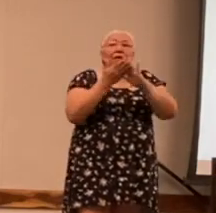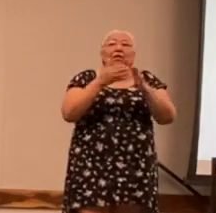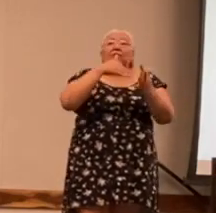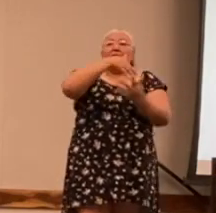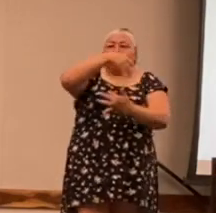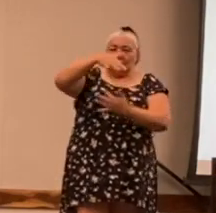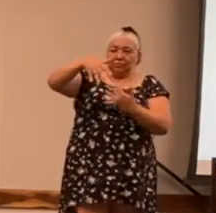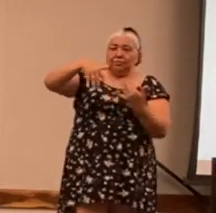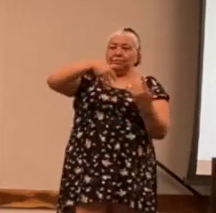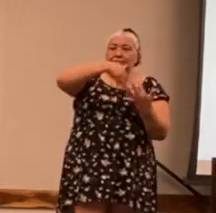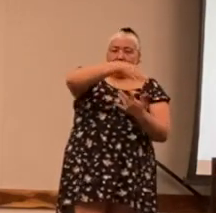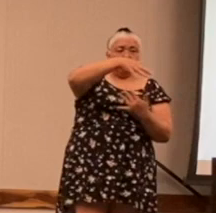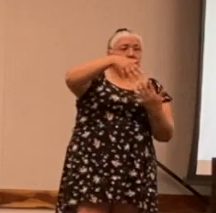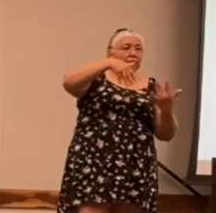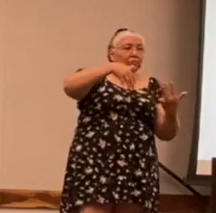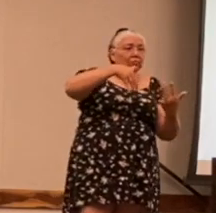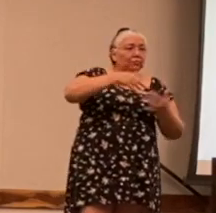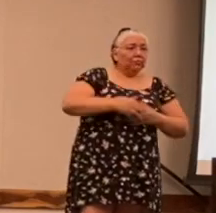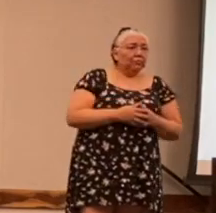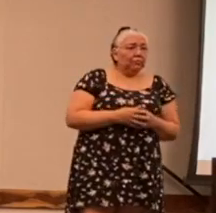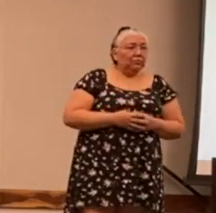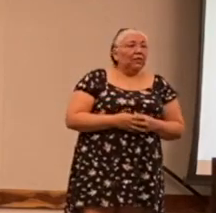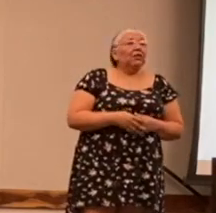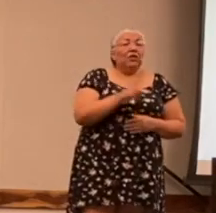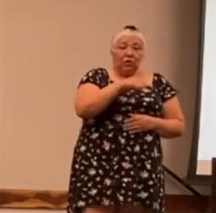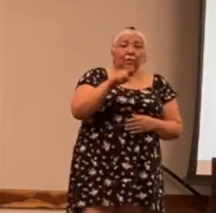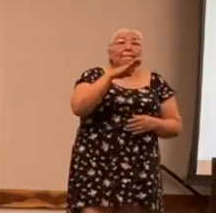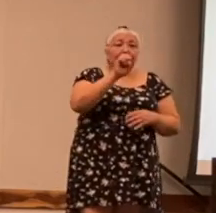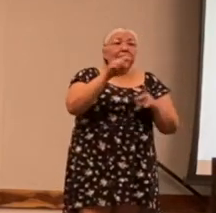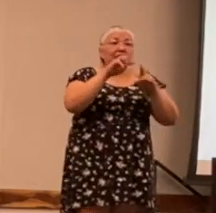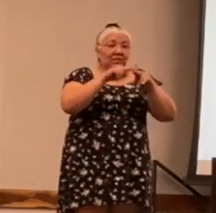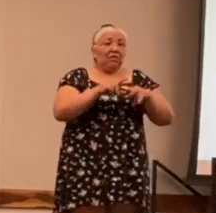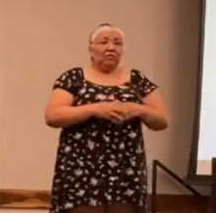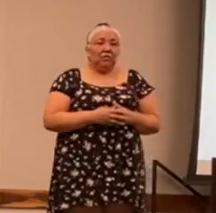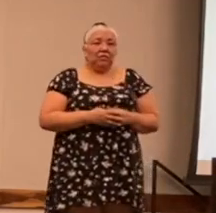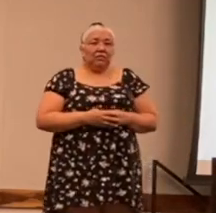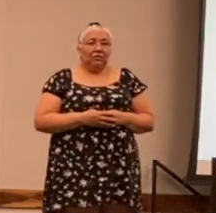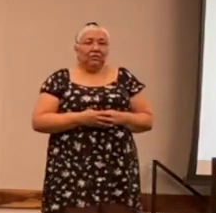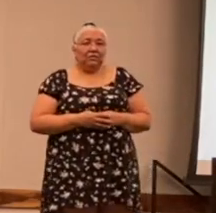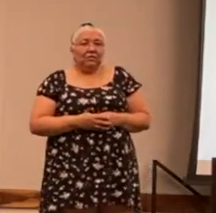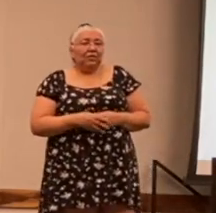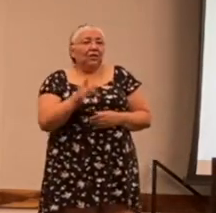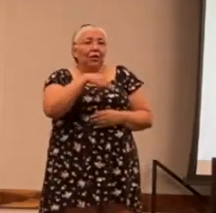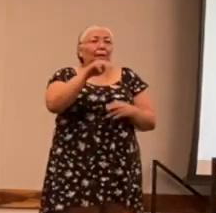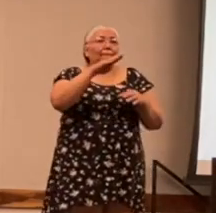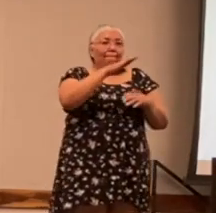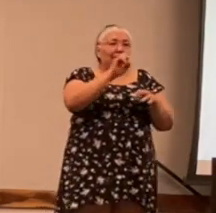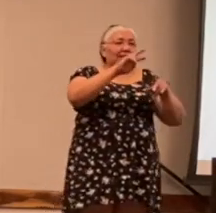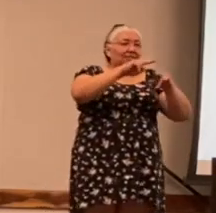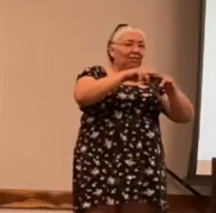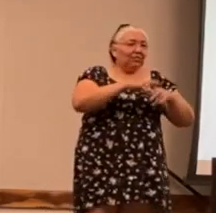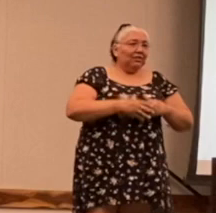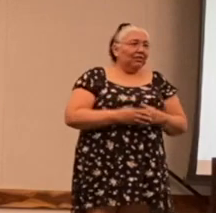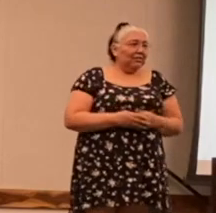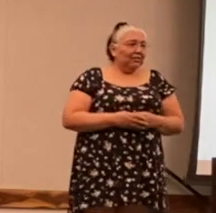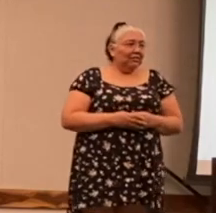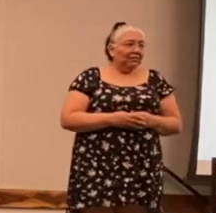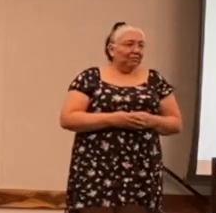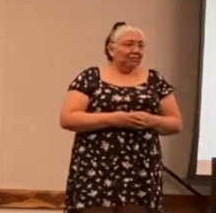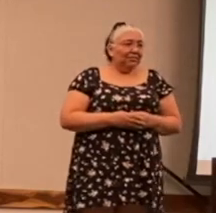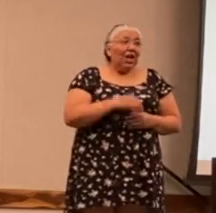with one another. Be salt. Say be salt. Turn to your neighbor and say, be salt.